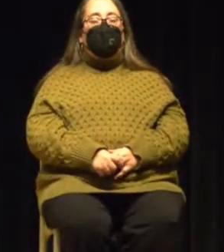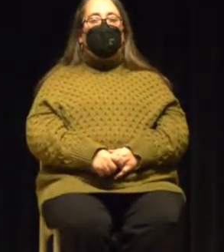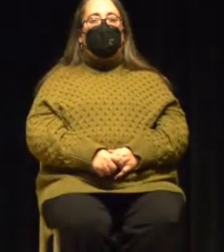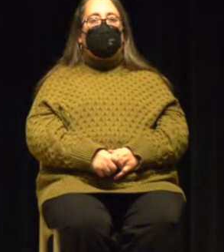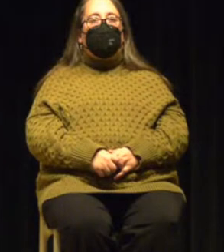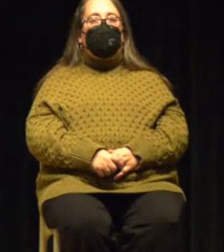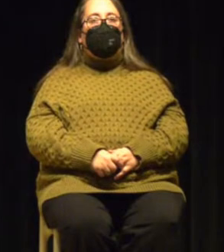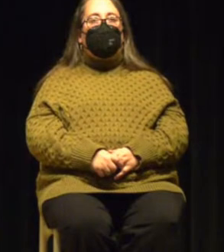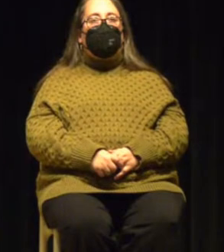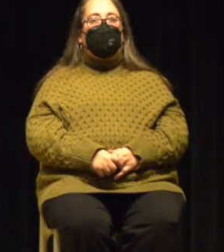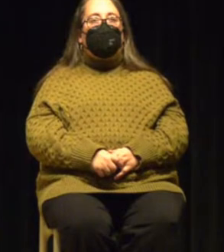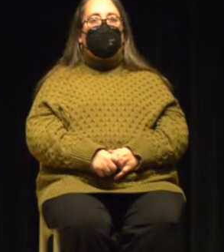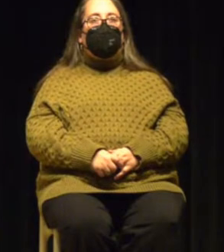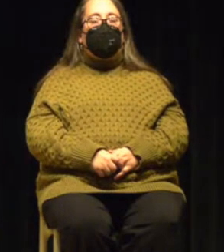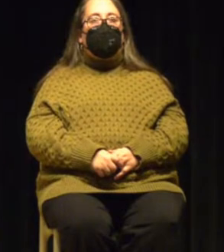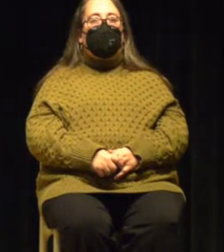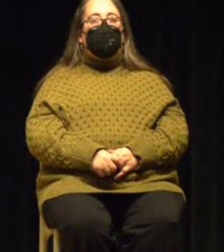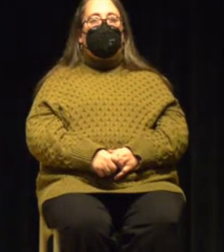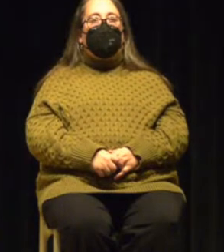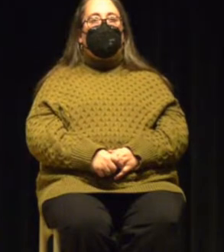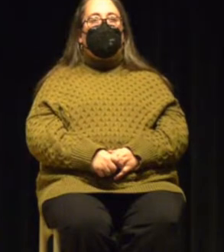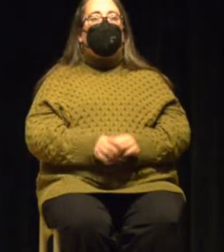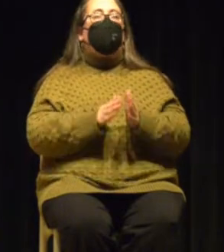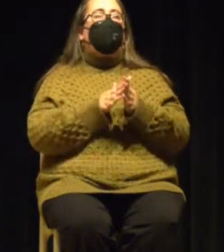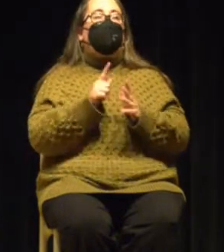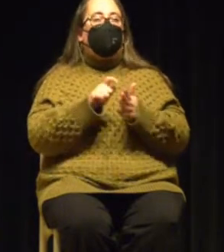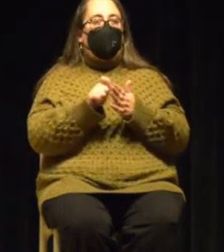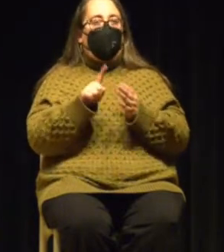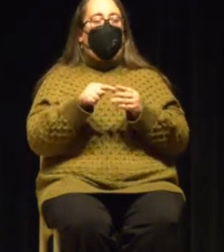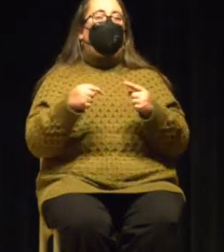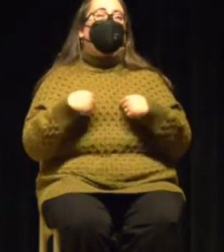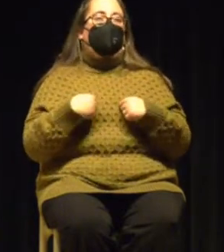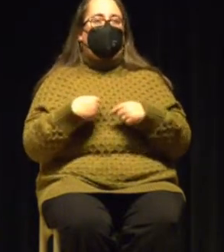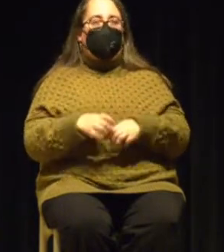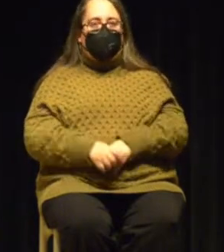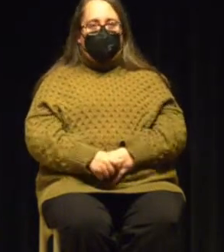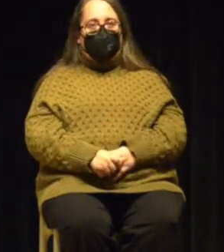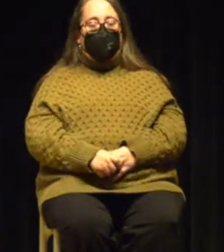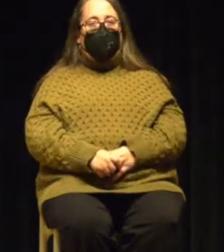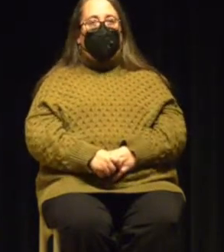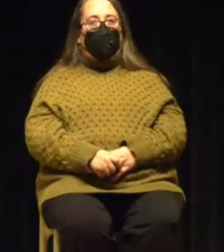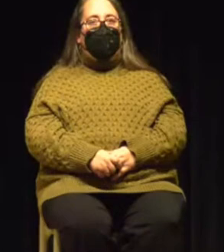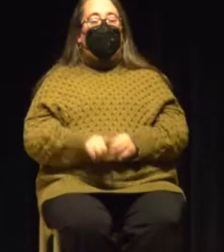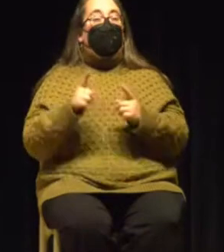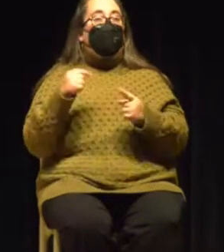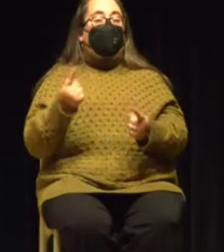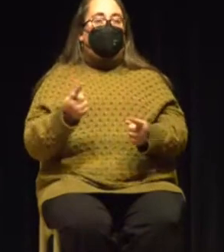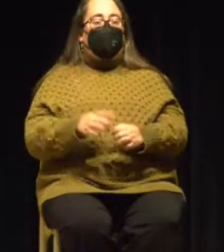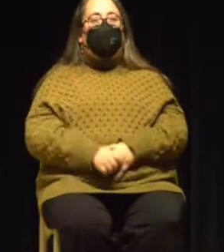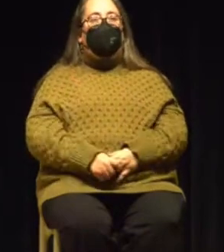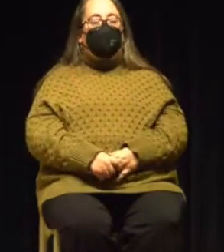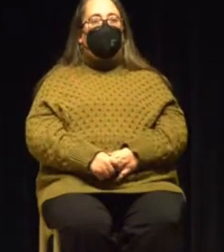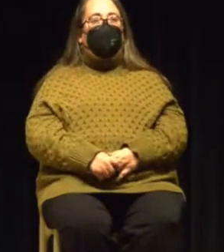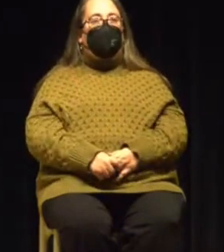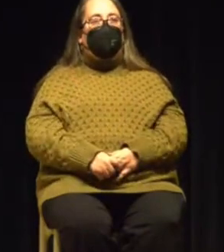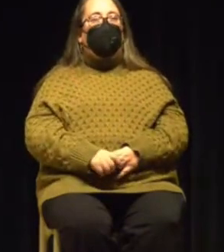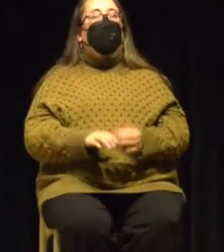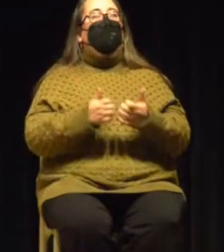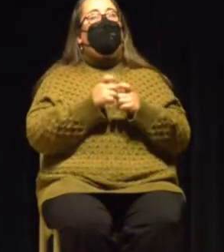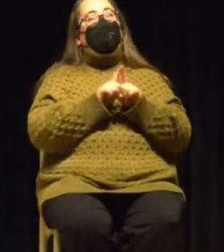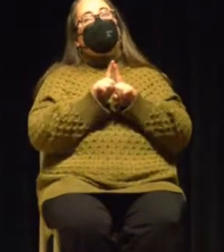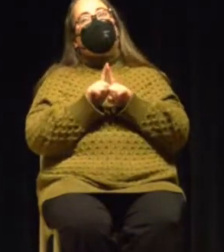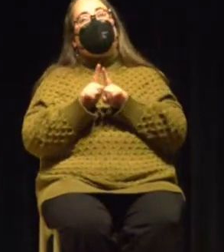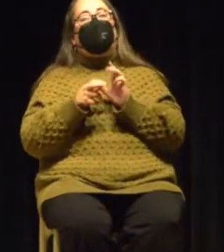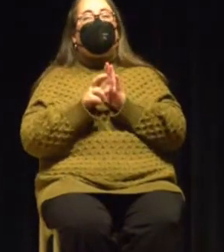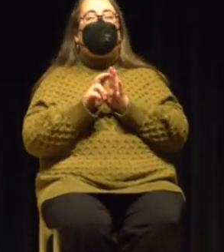said, then she started calling it the book you wrote about me. And ever since then, like, as it's getting like all these starred reviews